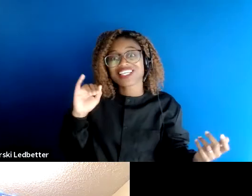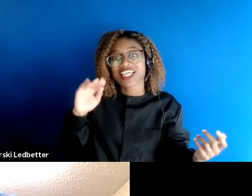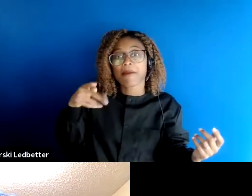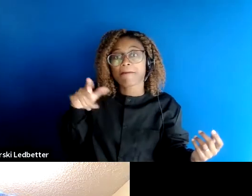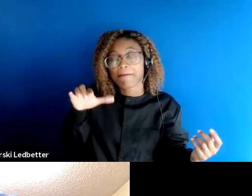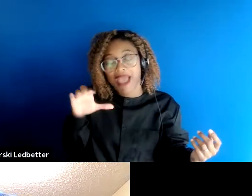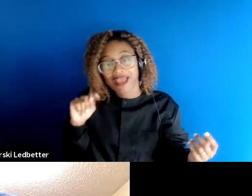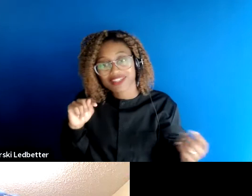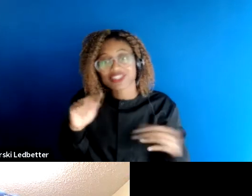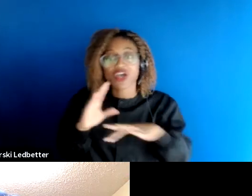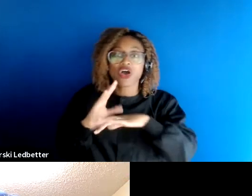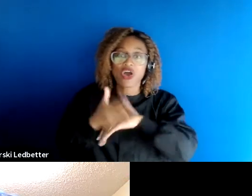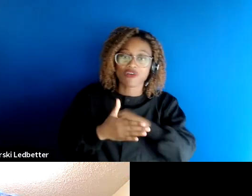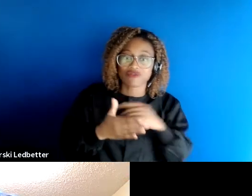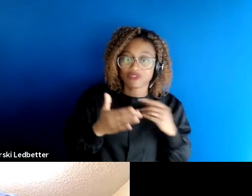good intentions.